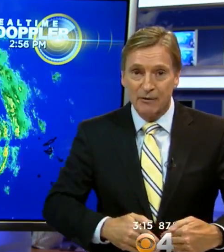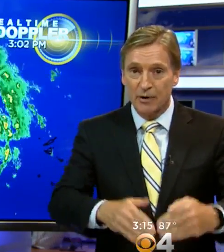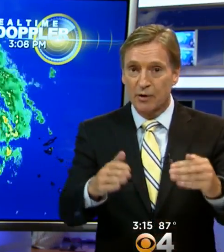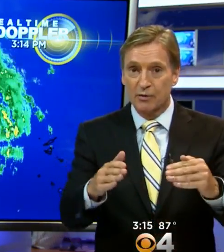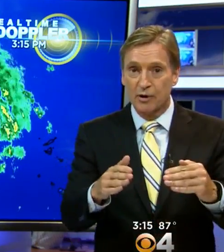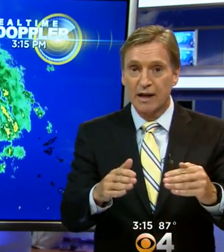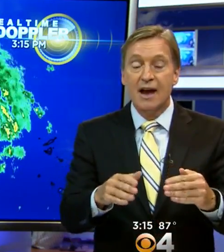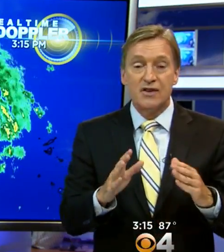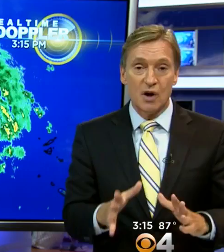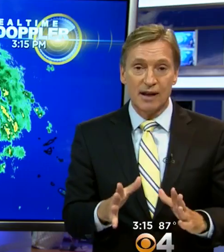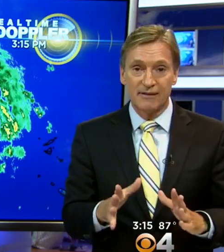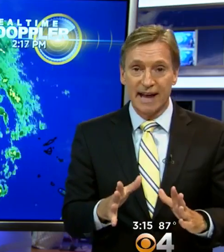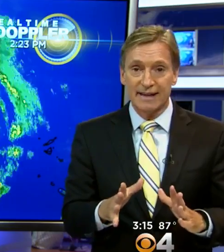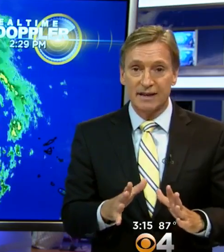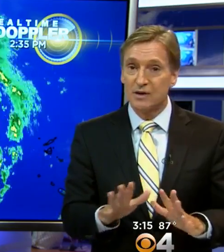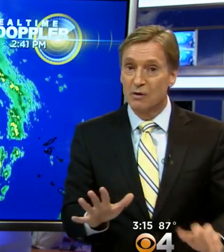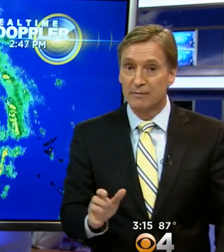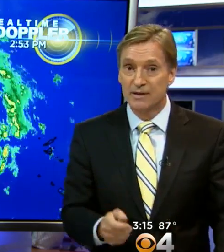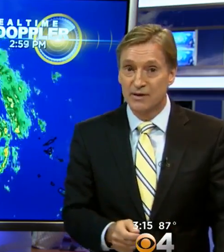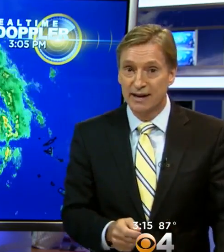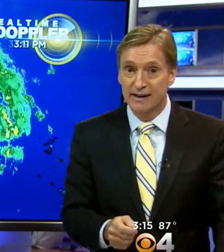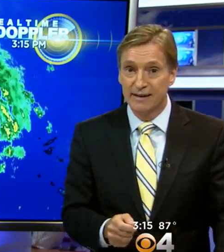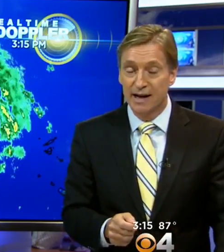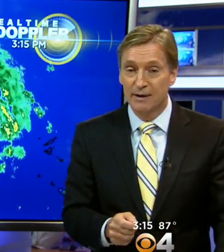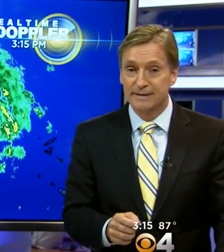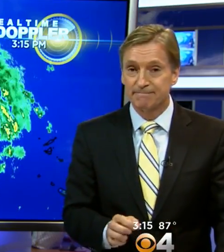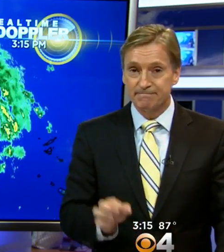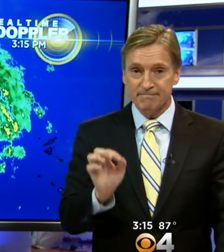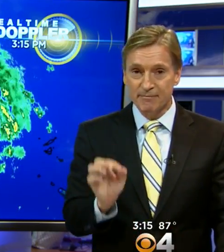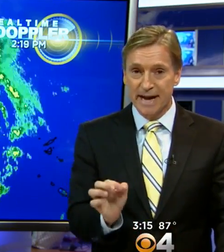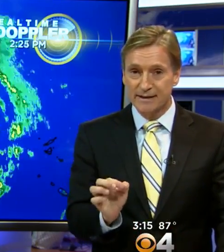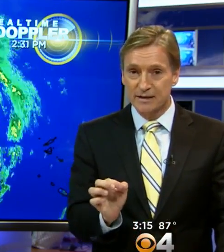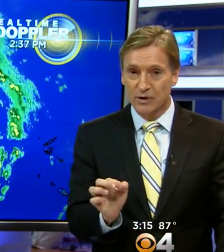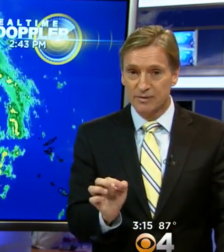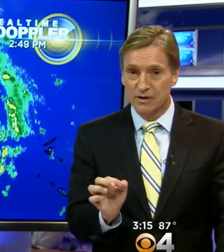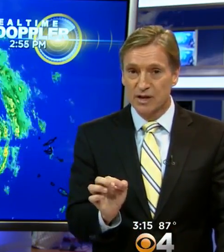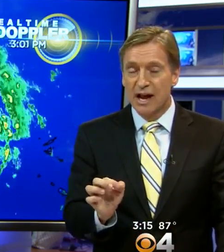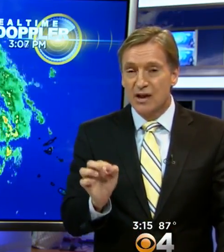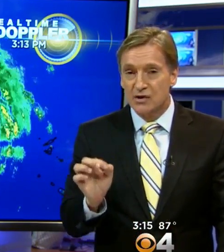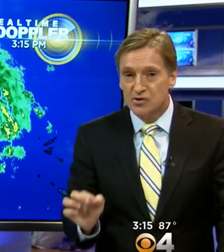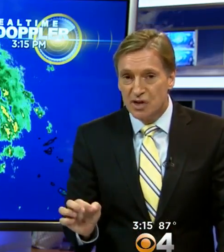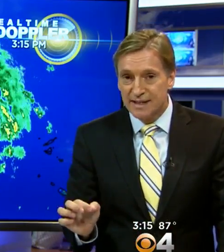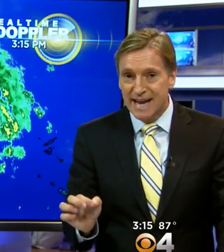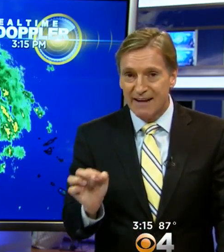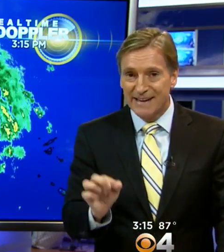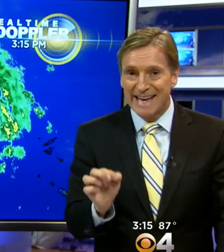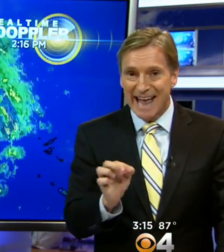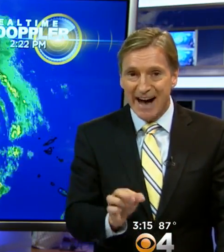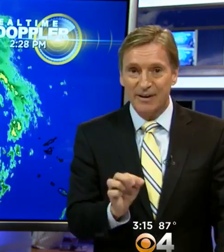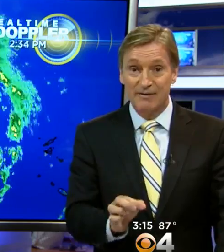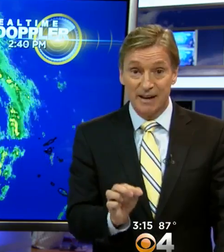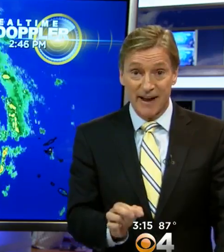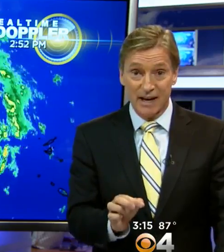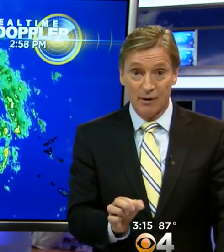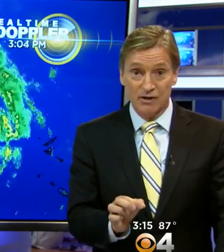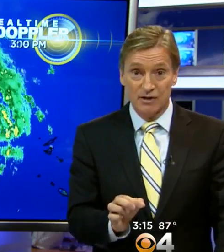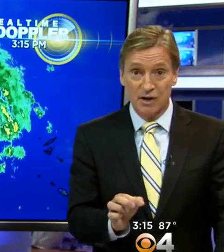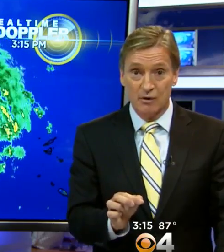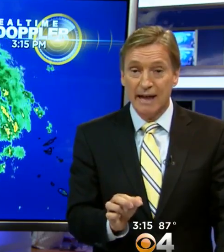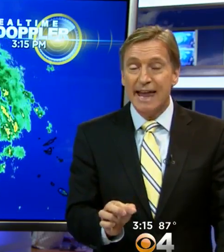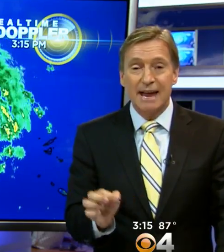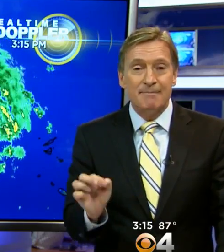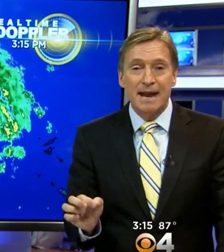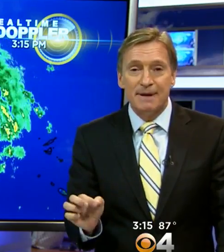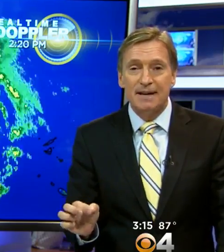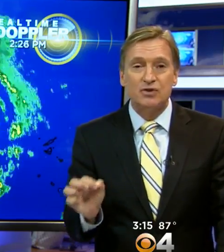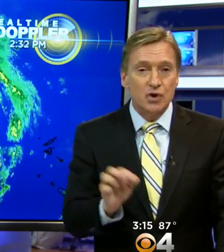from South Florida northward don't have gas, and you don't want to be stranded on the highways. Back to the storm surge. You just have to get out of the evacuation